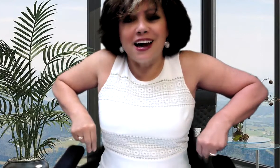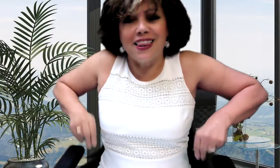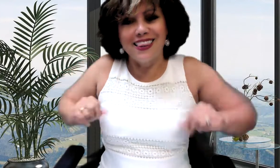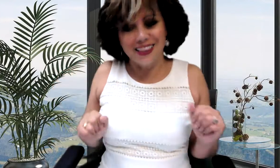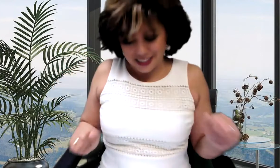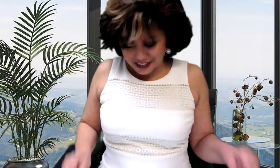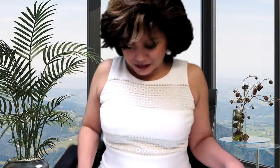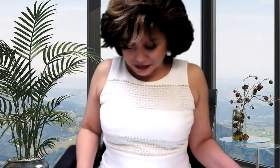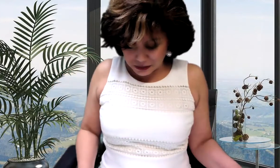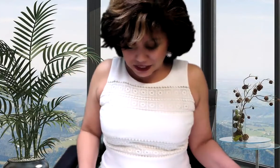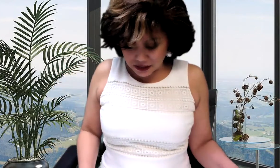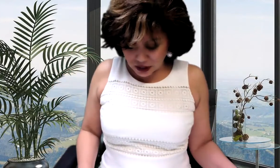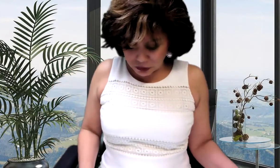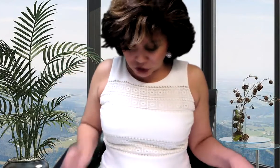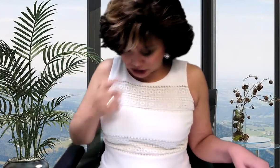pañal. They need a diaper change.